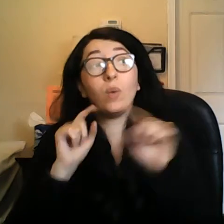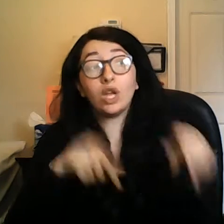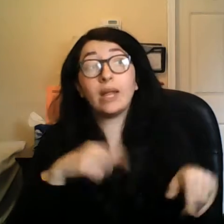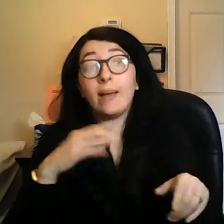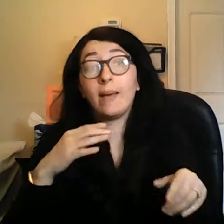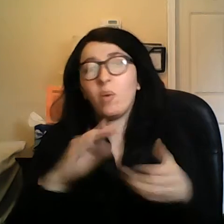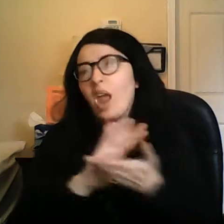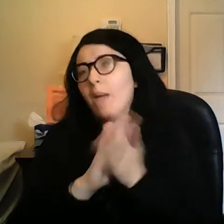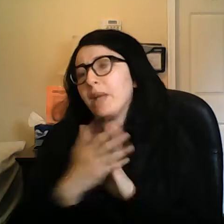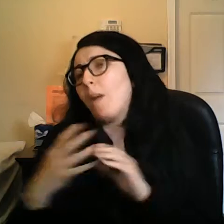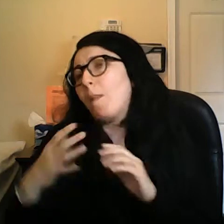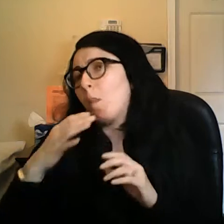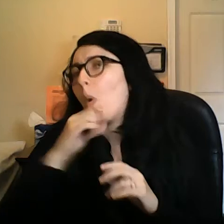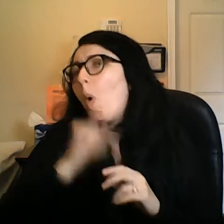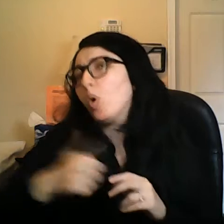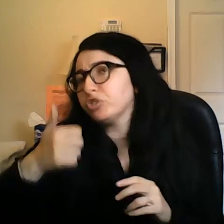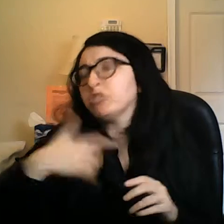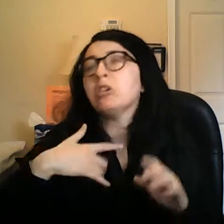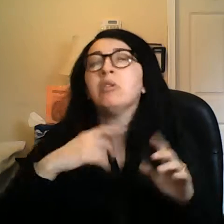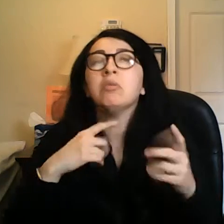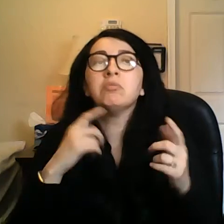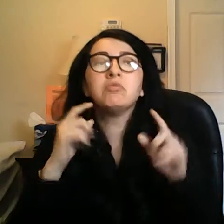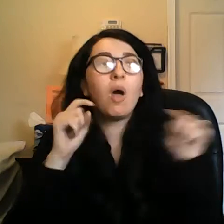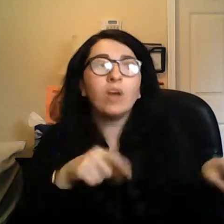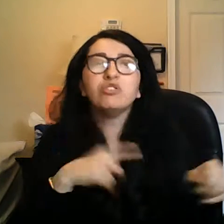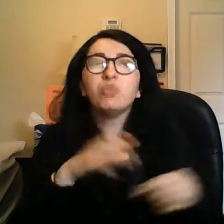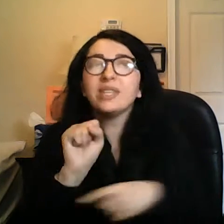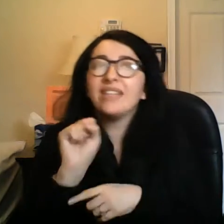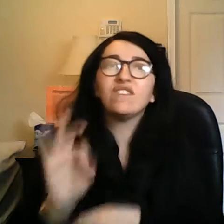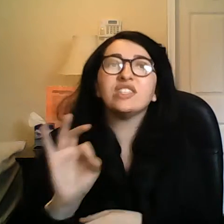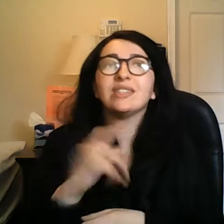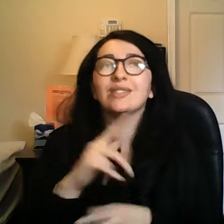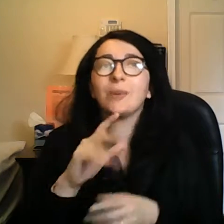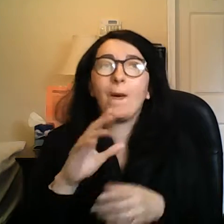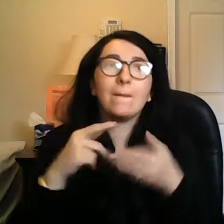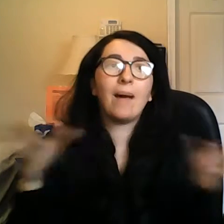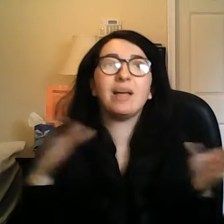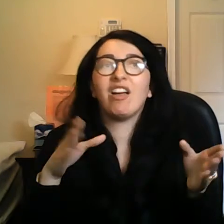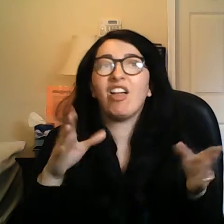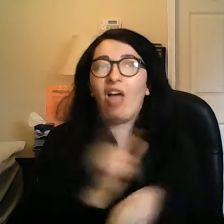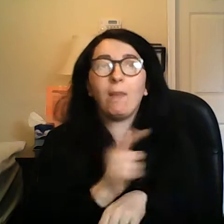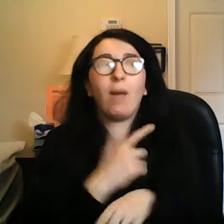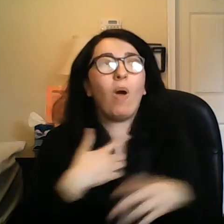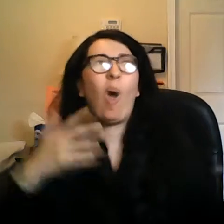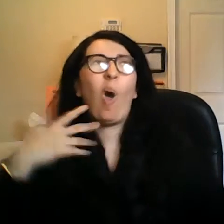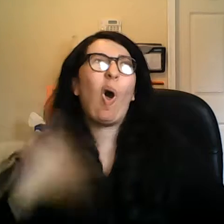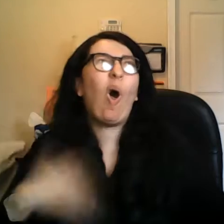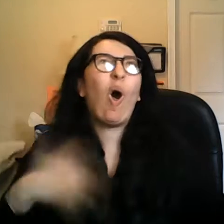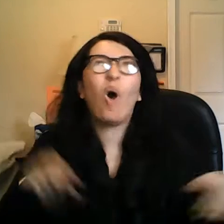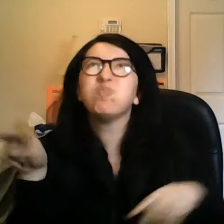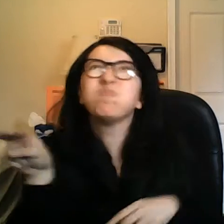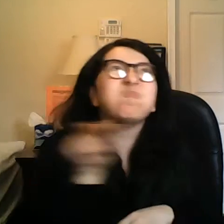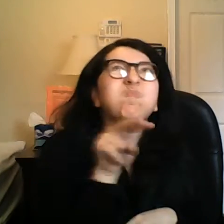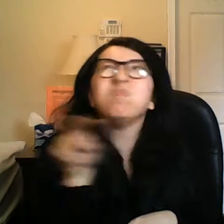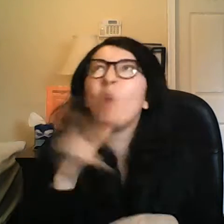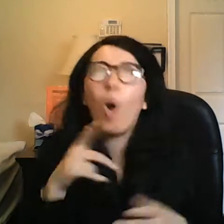San Francisco obviously was really good. Like, it was super extensive and big, and you get a library card for free, and you can